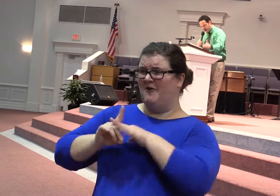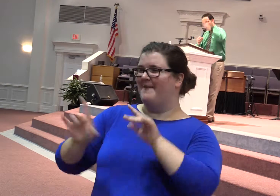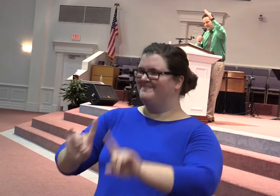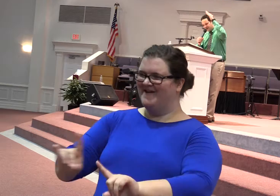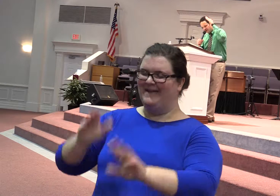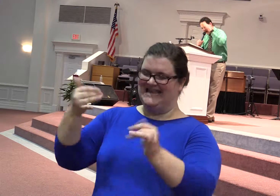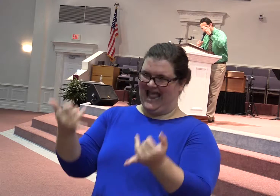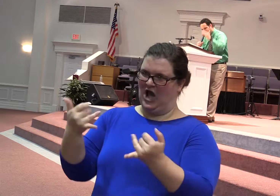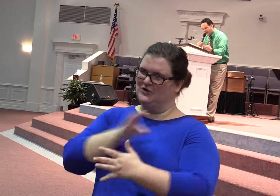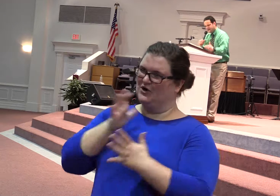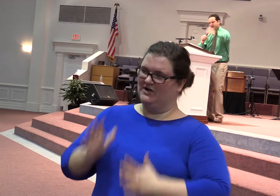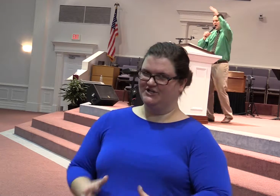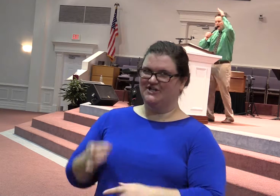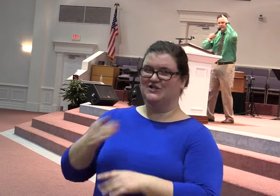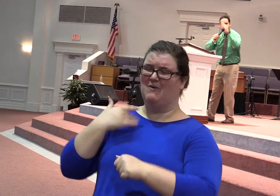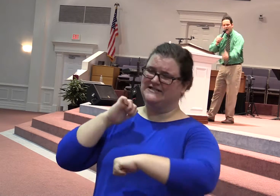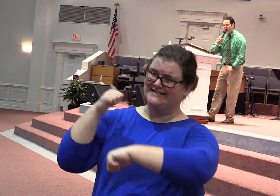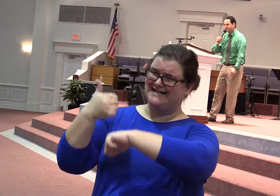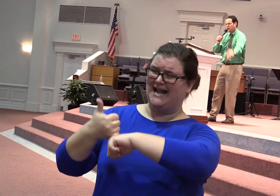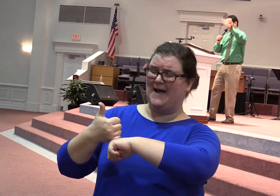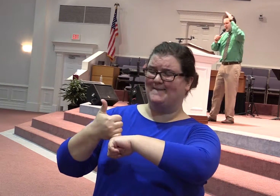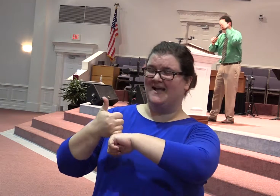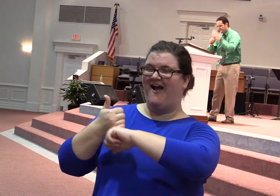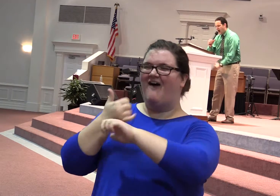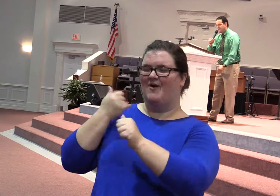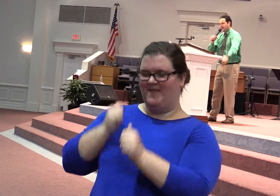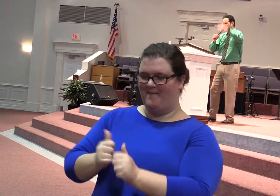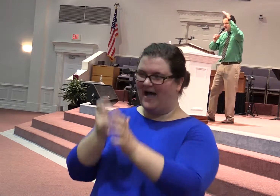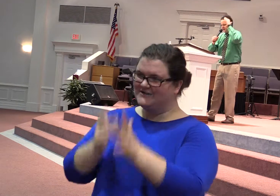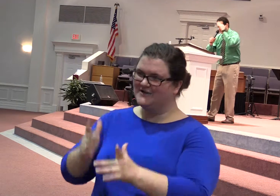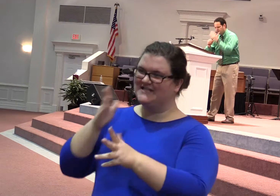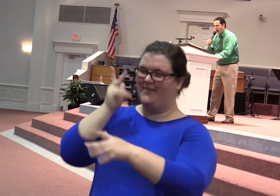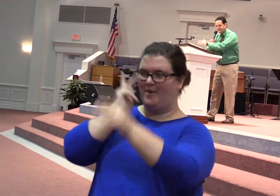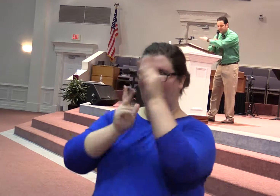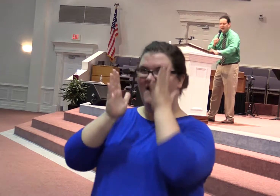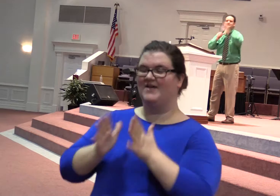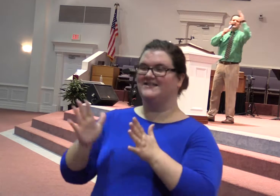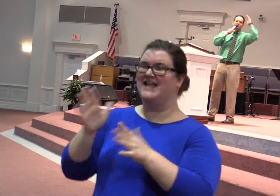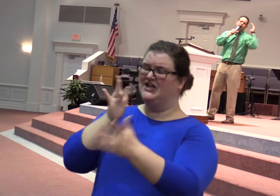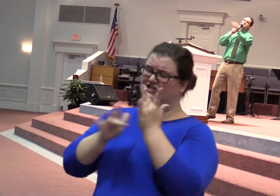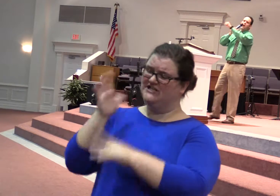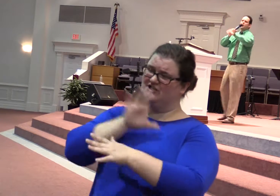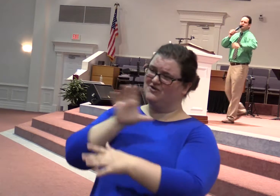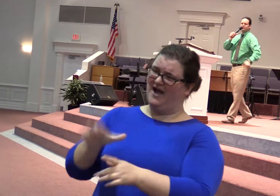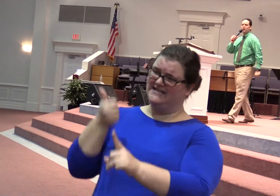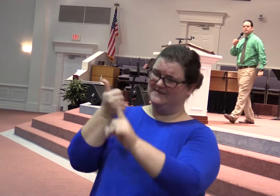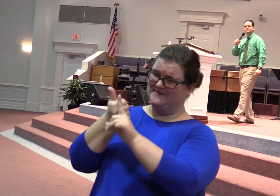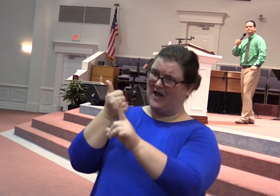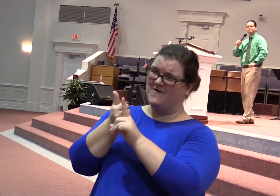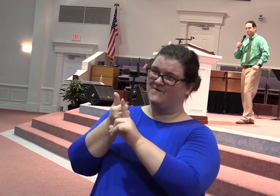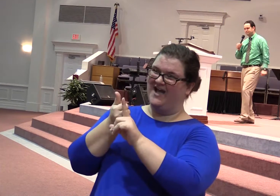are built upon the foundation of the apostles and prophets, Jesus Christ himself being the chief